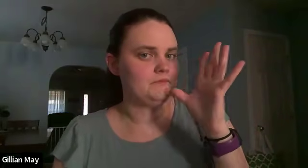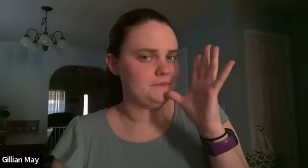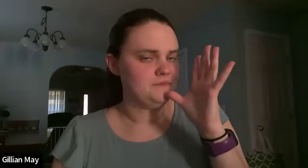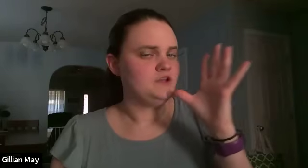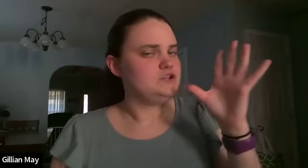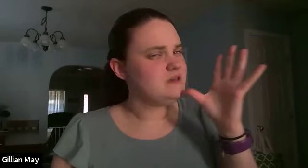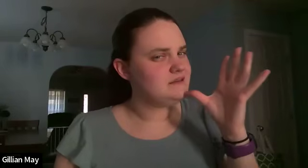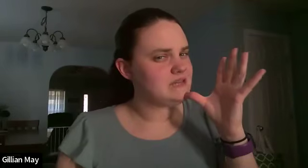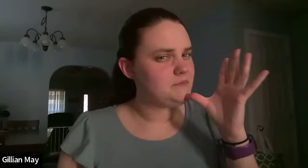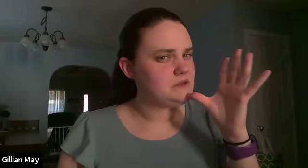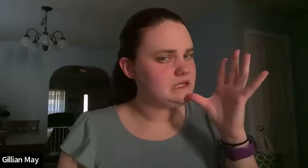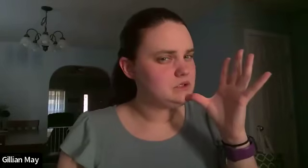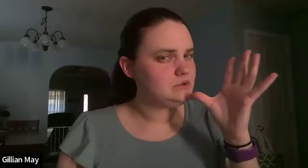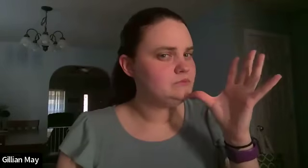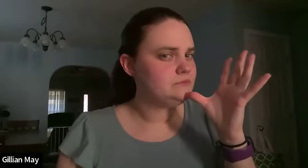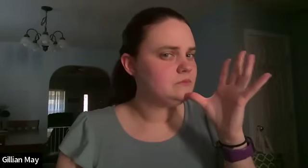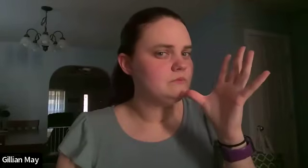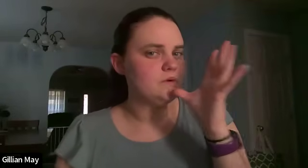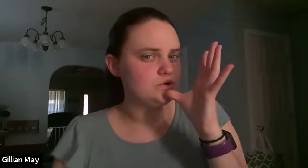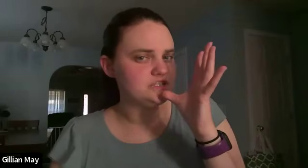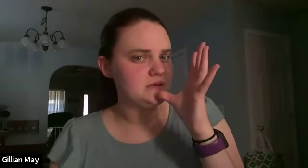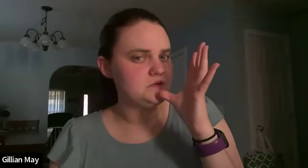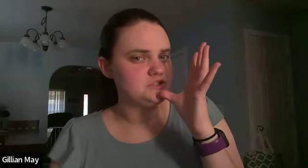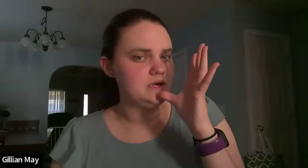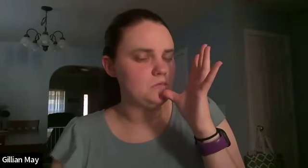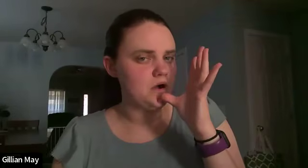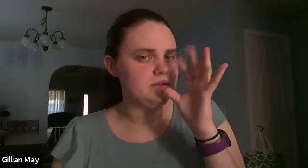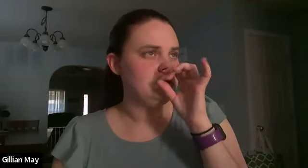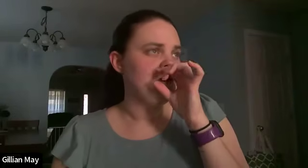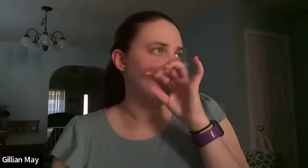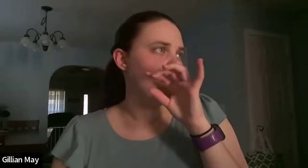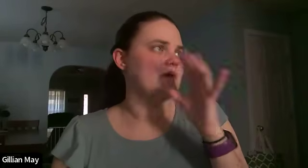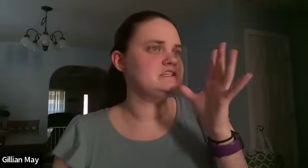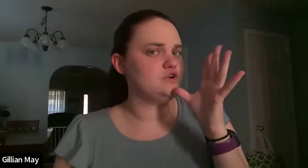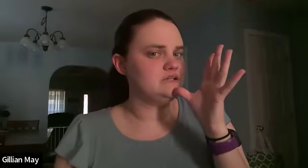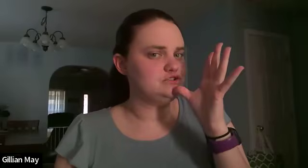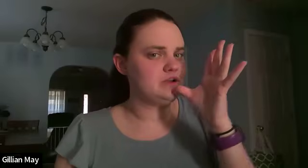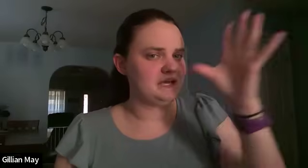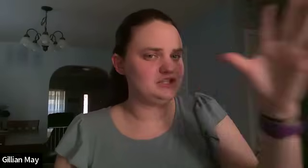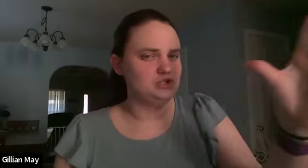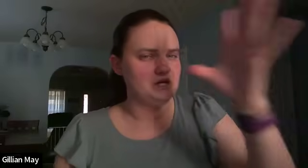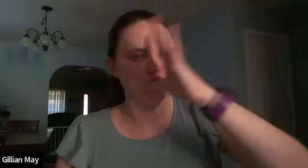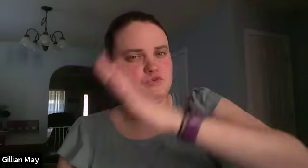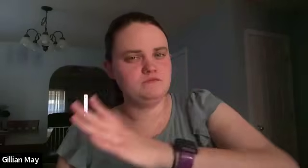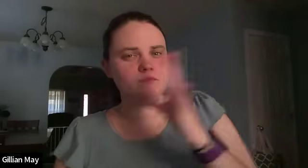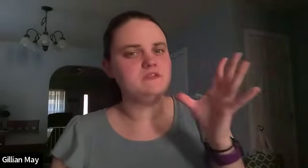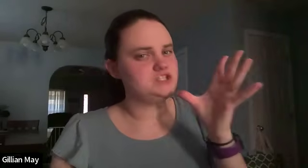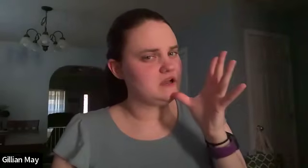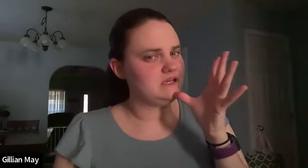Mom. You can tap a little or just keep it straight one as long as you're not making too much movement with it. Just kind of